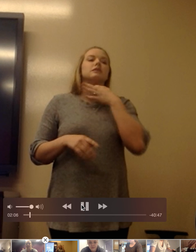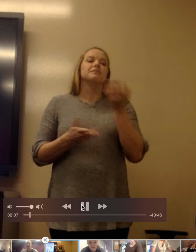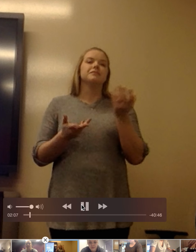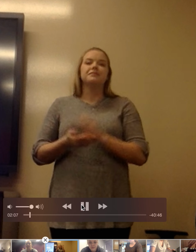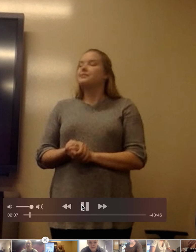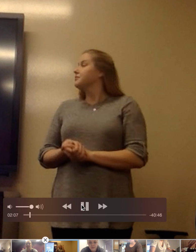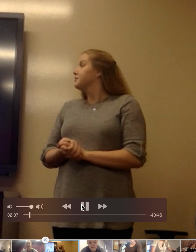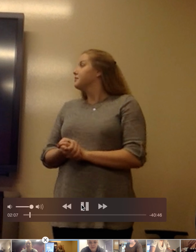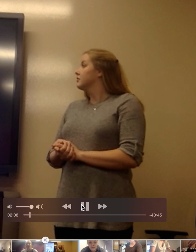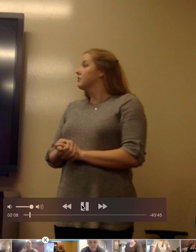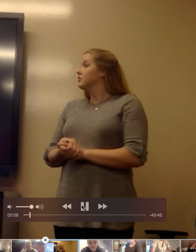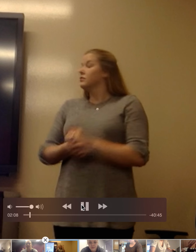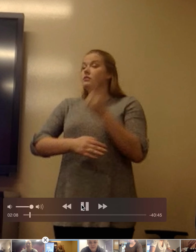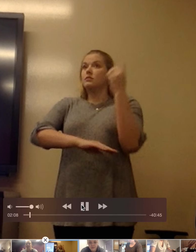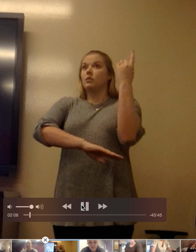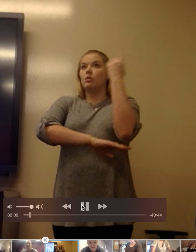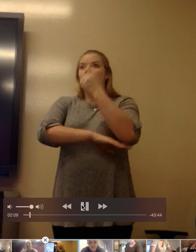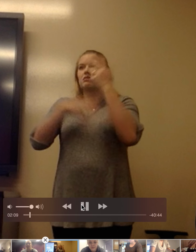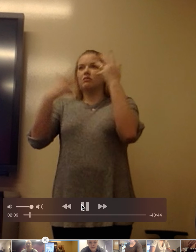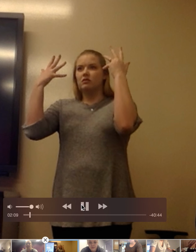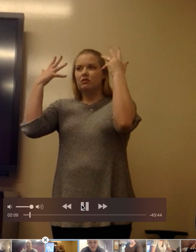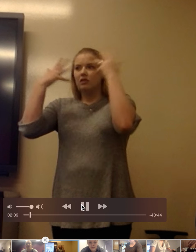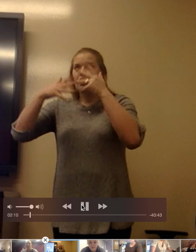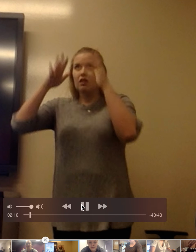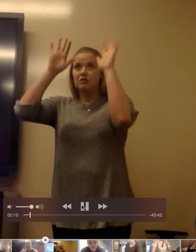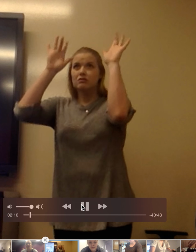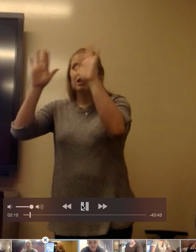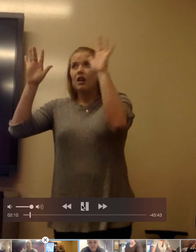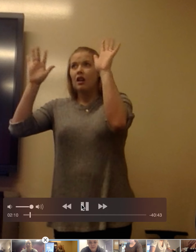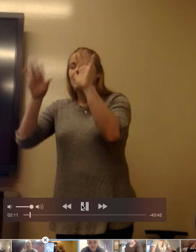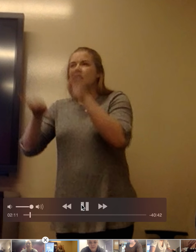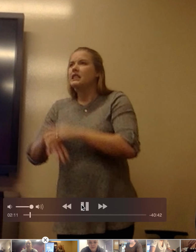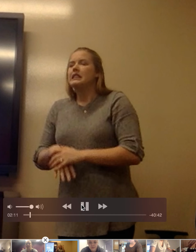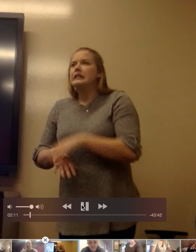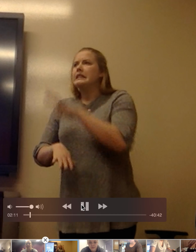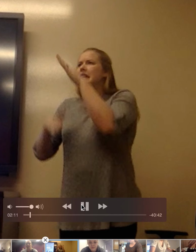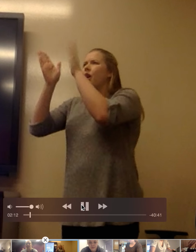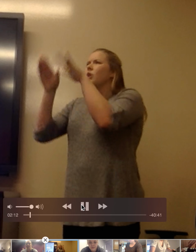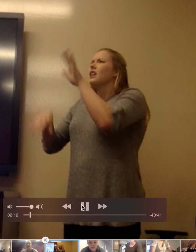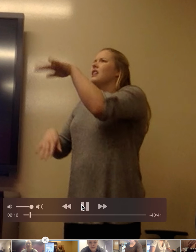He was a priest. He was the father of American Sign Language, really, is what happened.